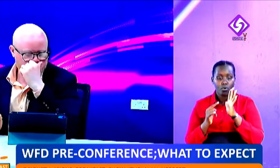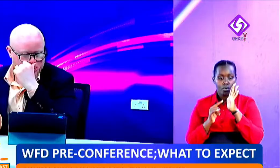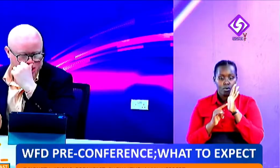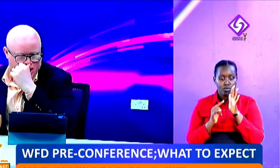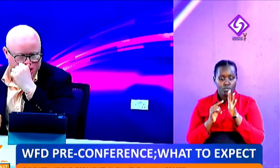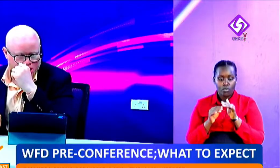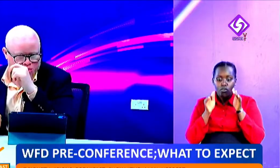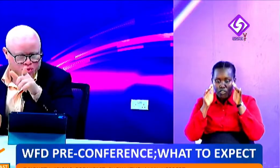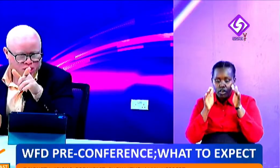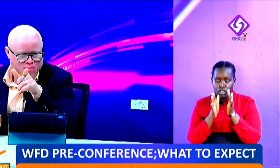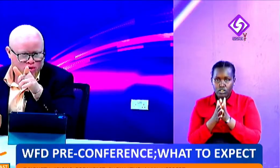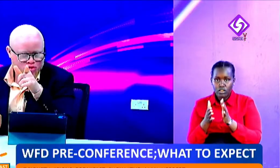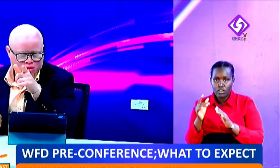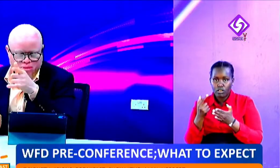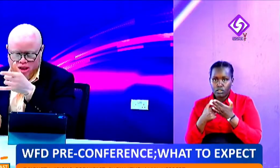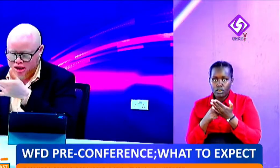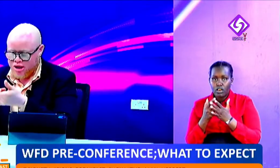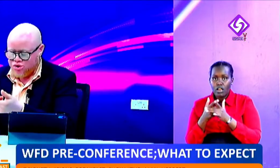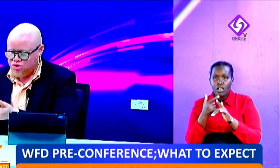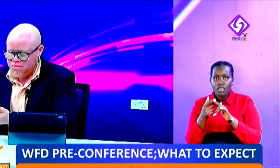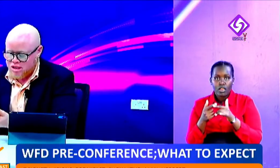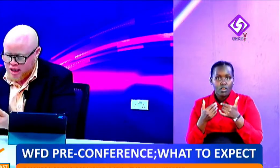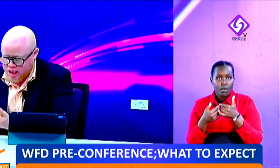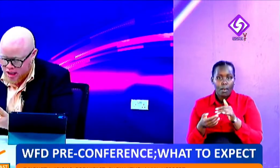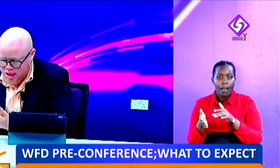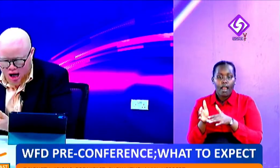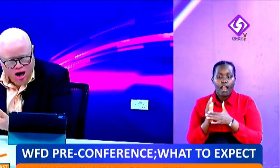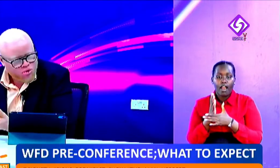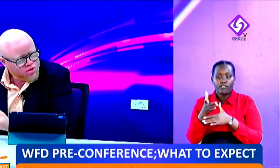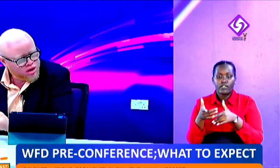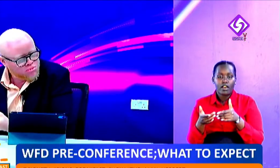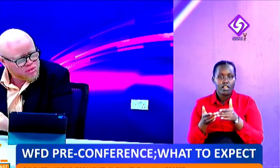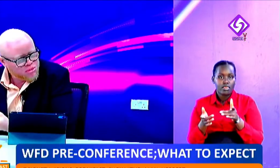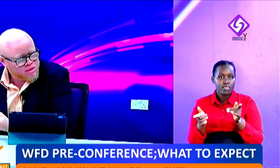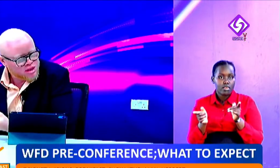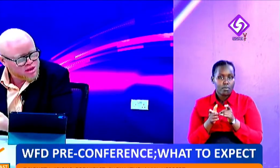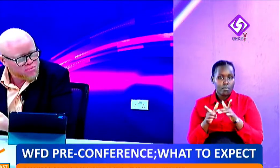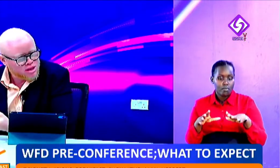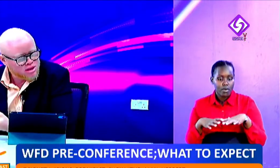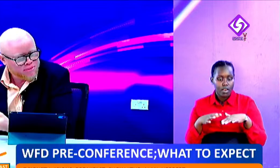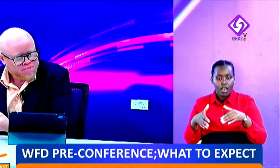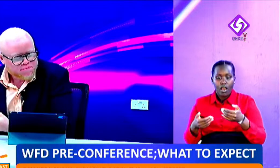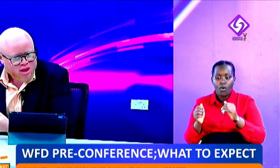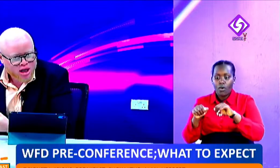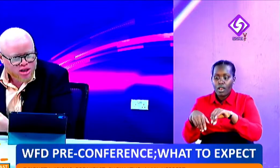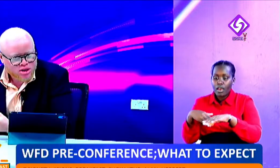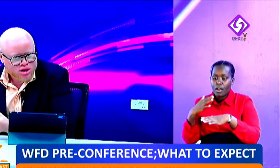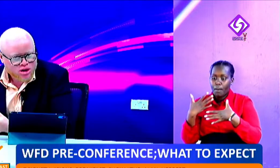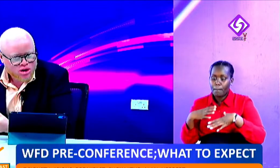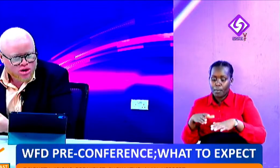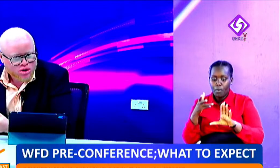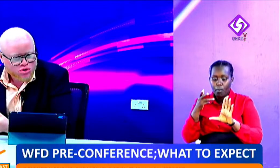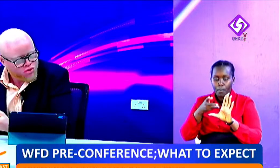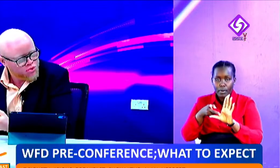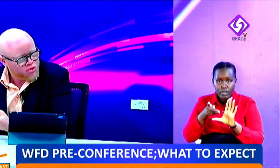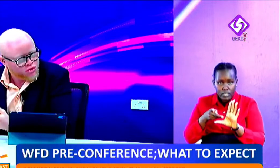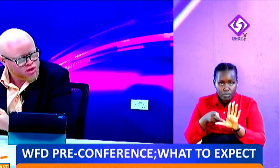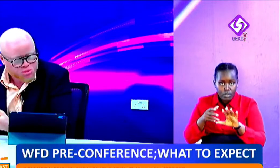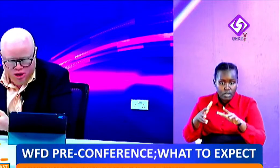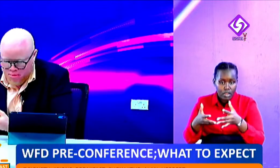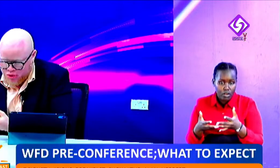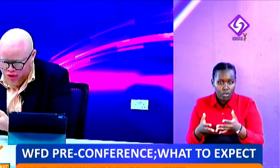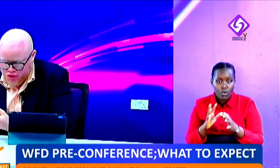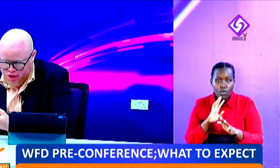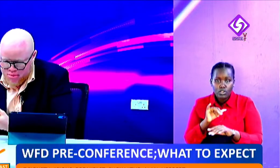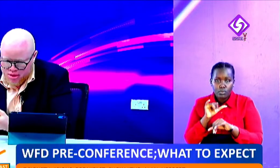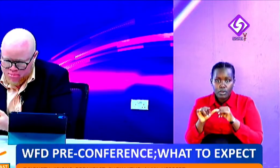the conversation yet again. And when we come back from the break, you're going to be telling us how can people participate. And we've already